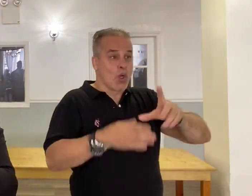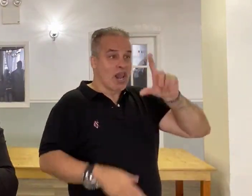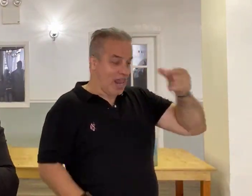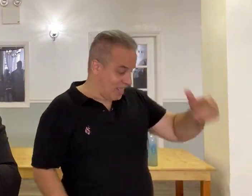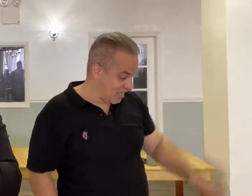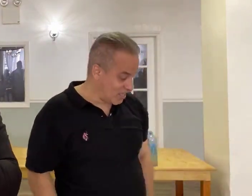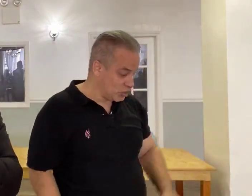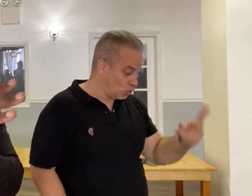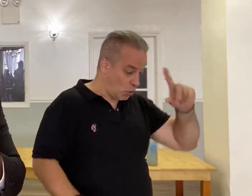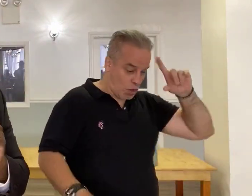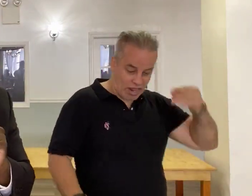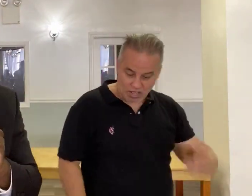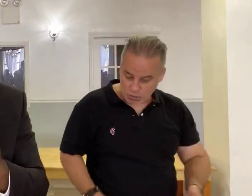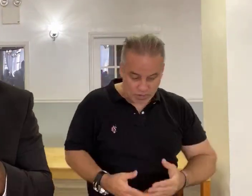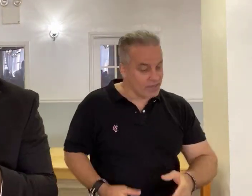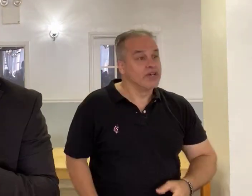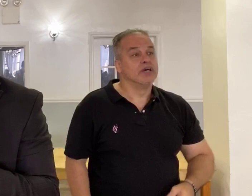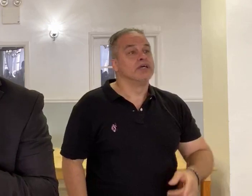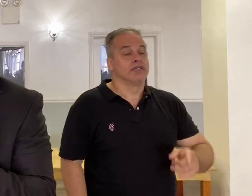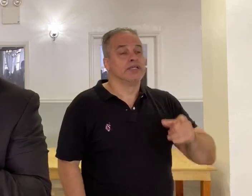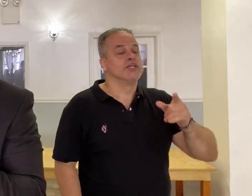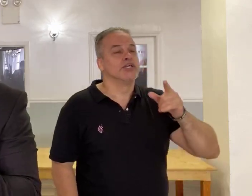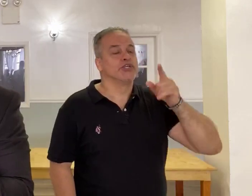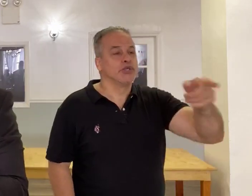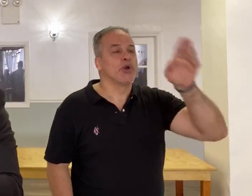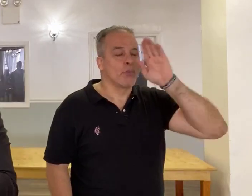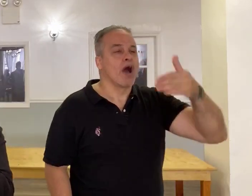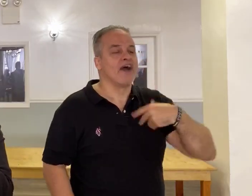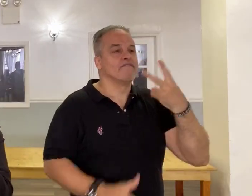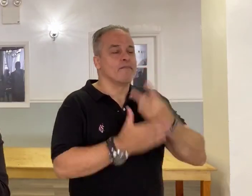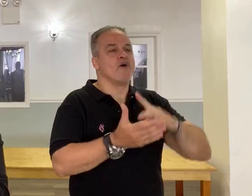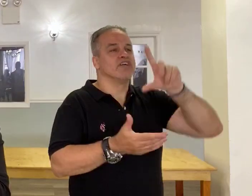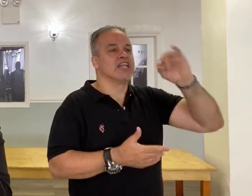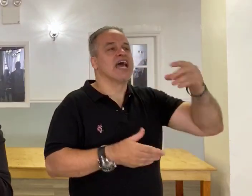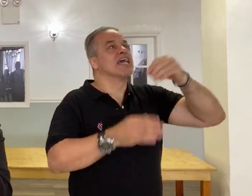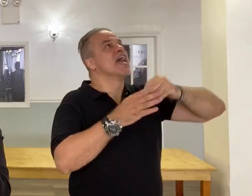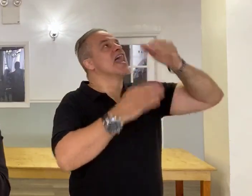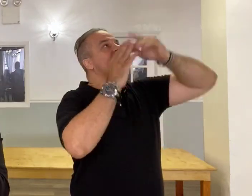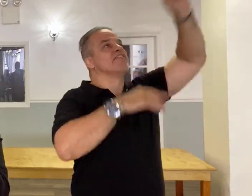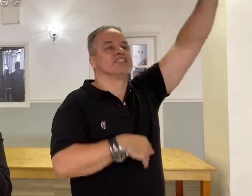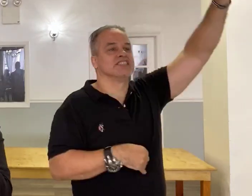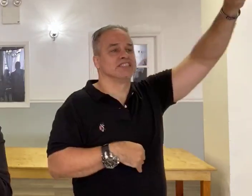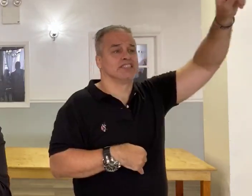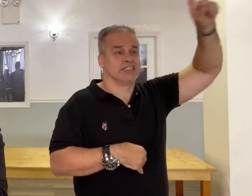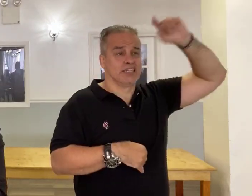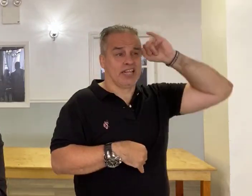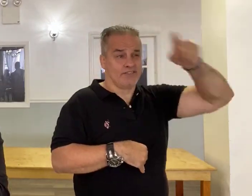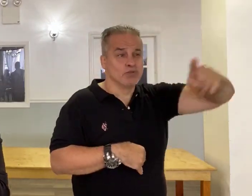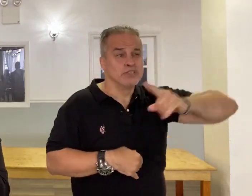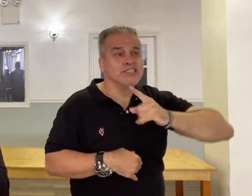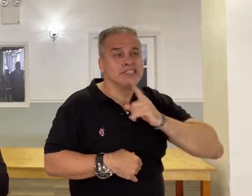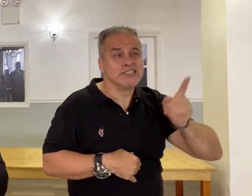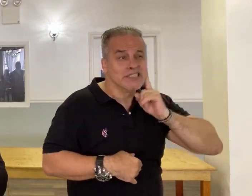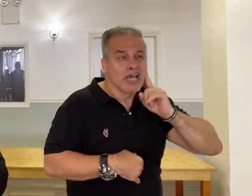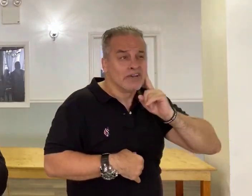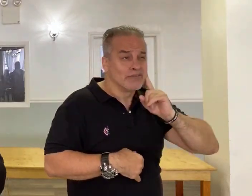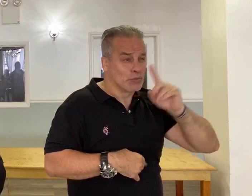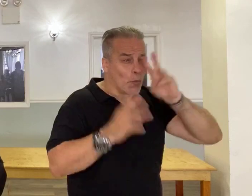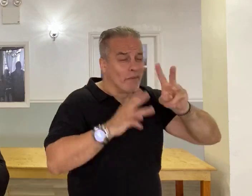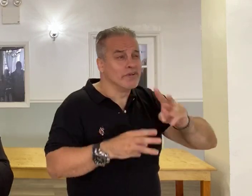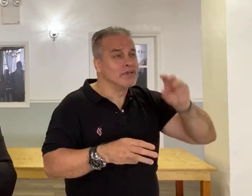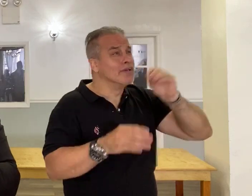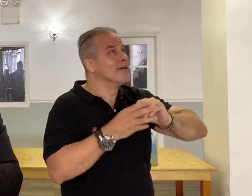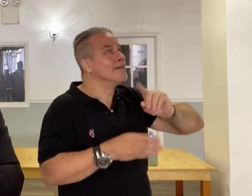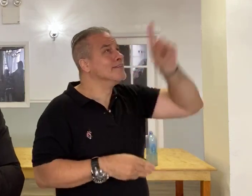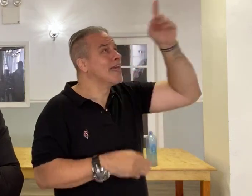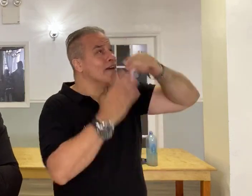Two eyes. The deaf will hear. Amen. The blind will see. There'll be no more sorrow. Again, no more sorrow. There's